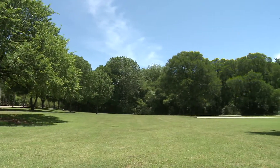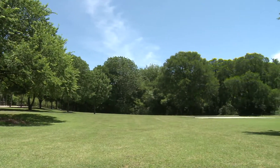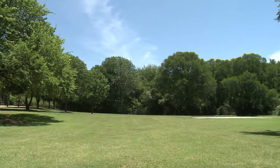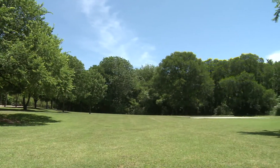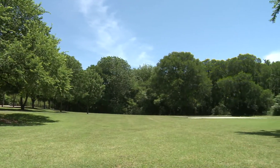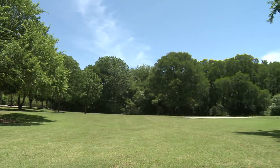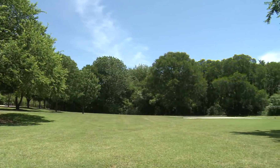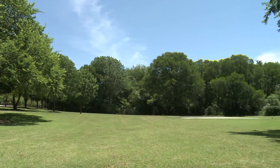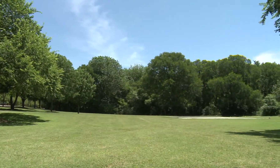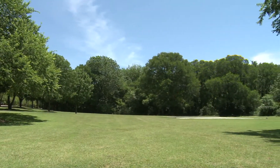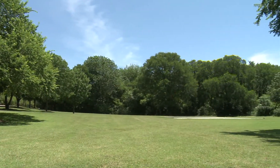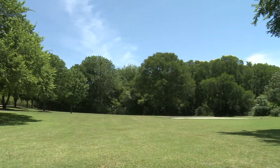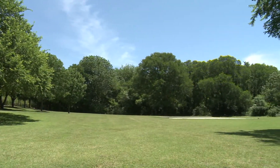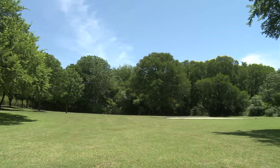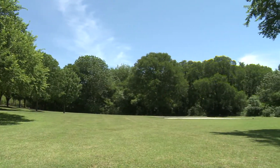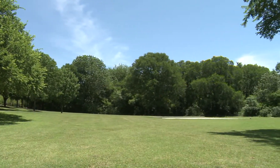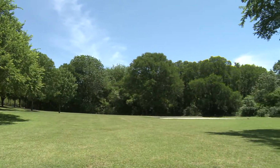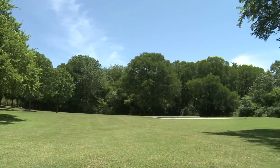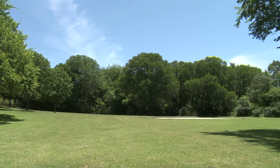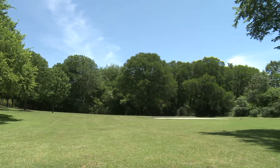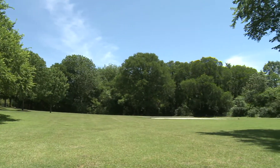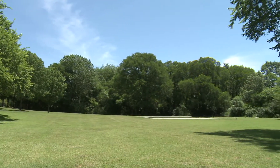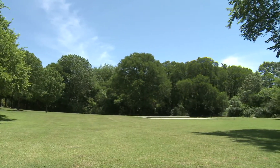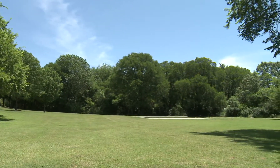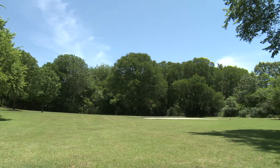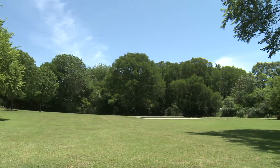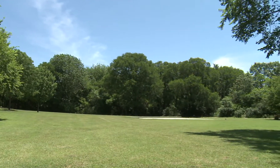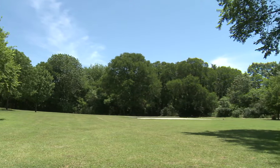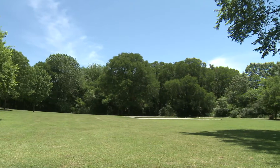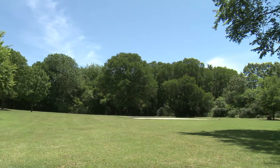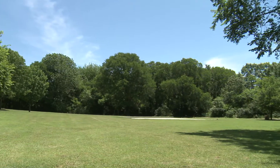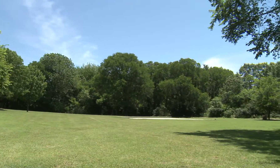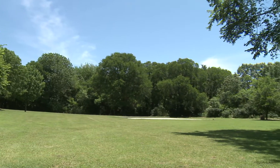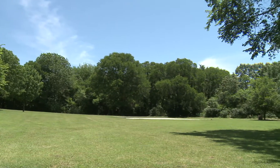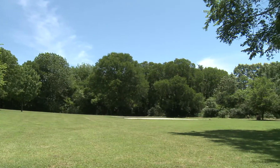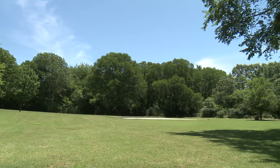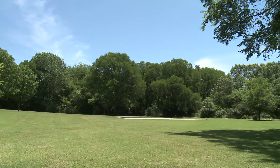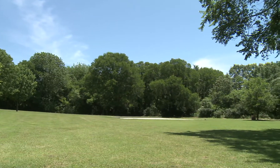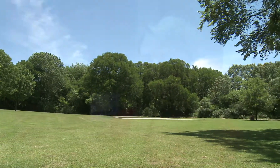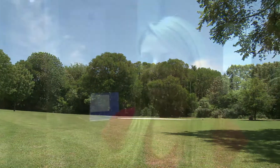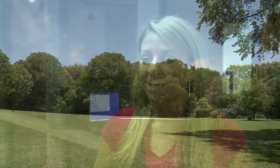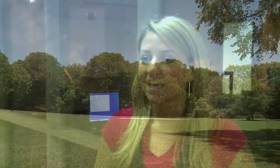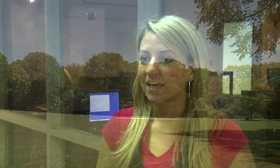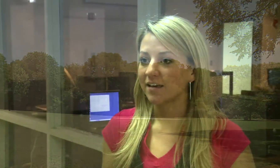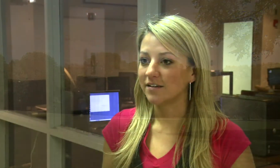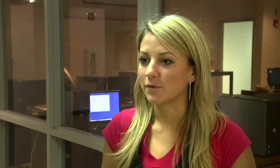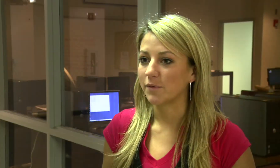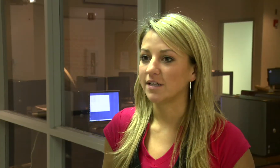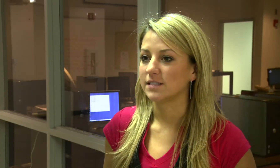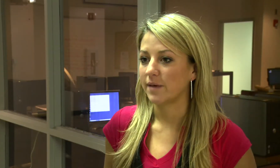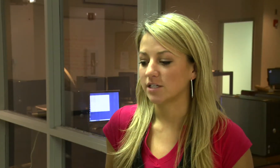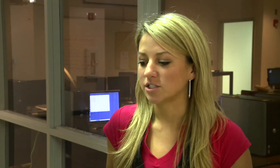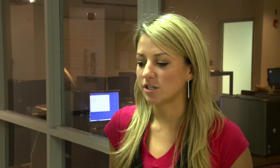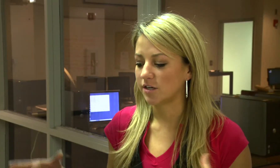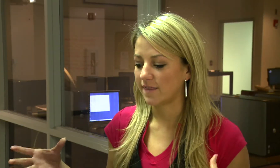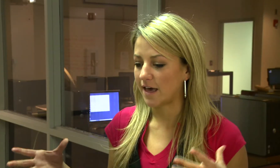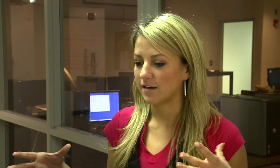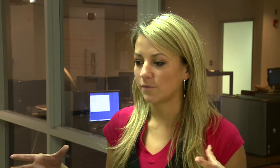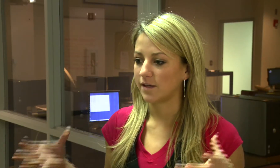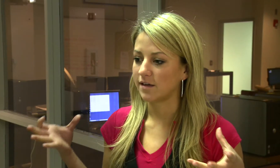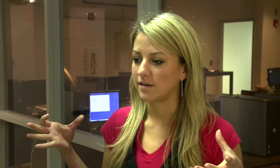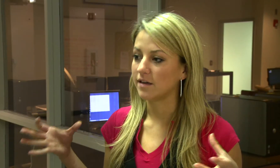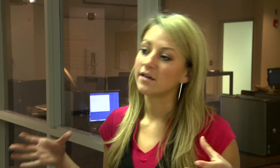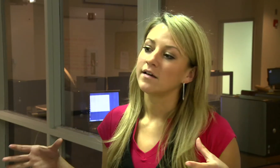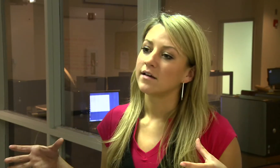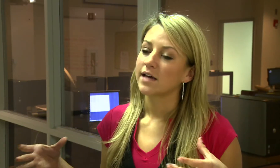the space that we were given. There's trees in the area, there's trails in the area, and we wanted to make sure